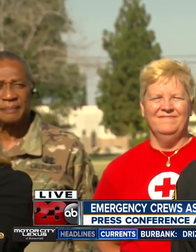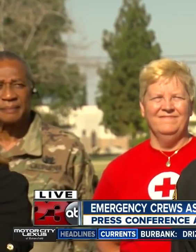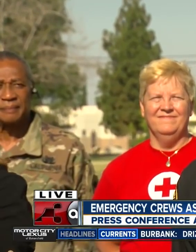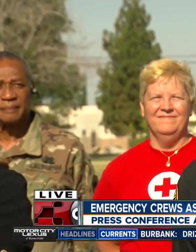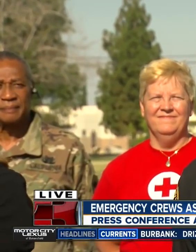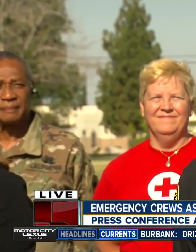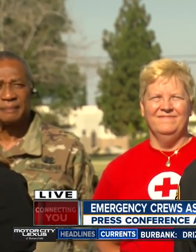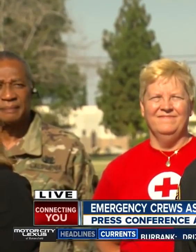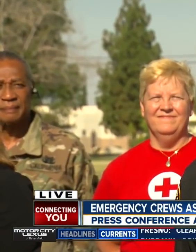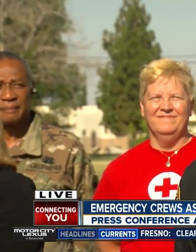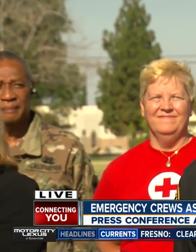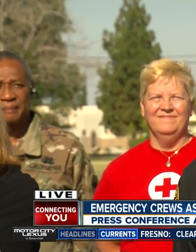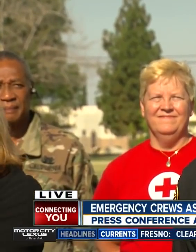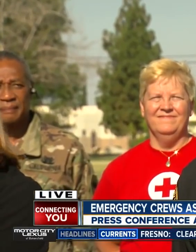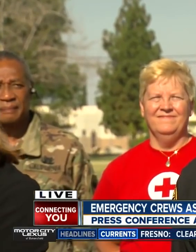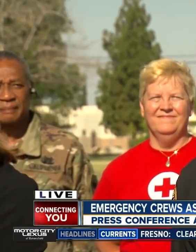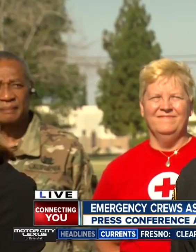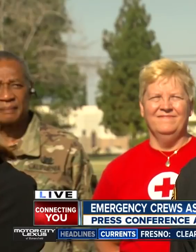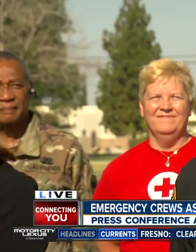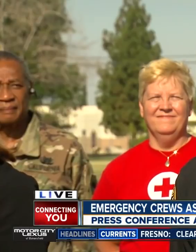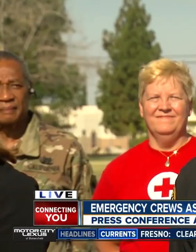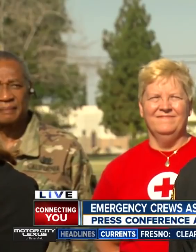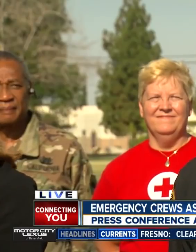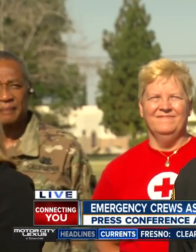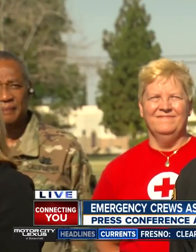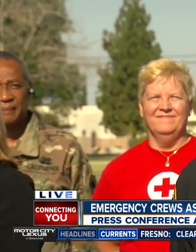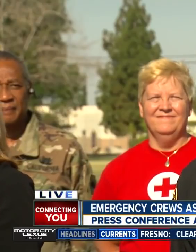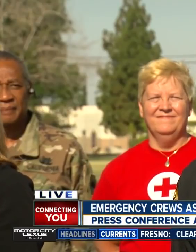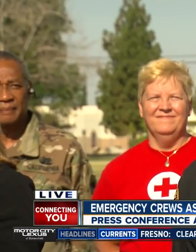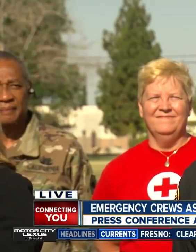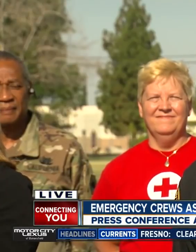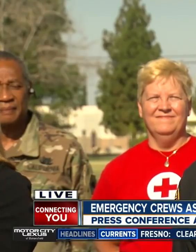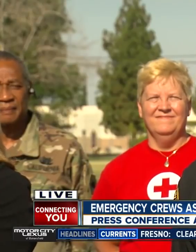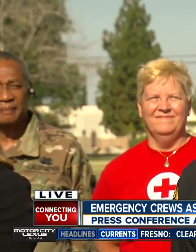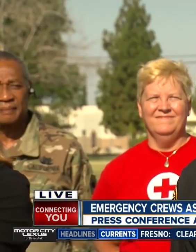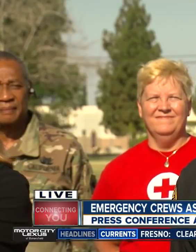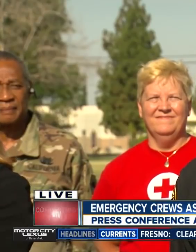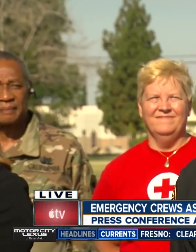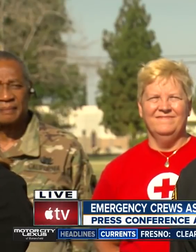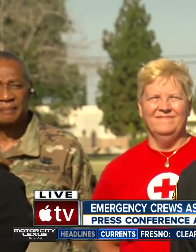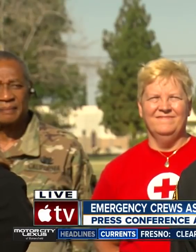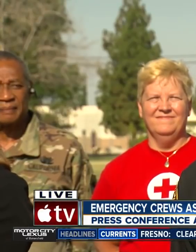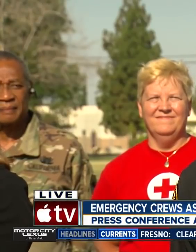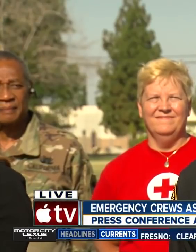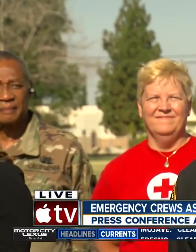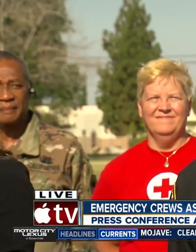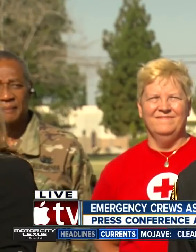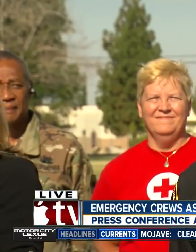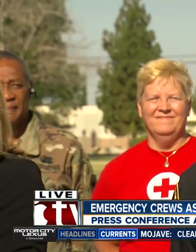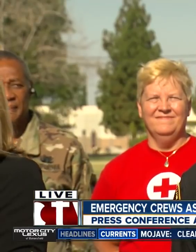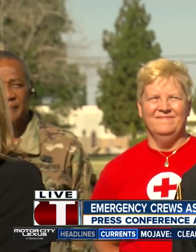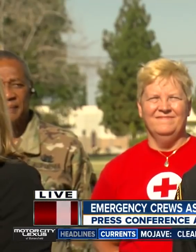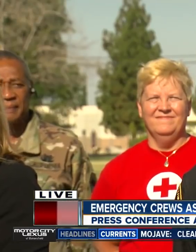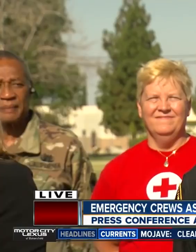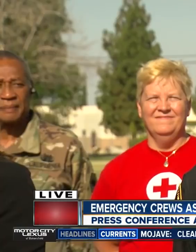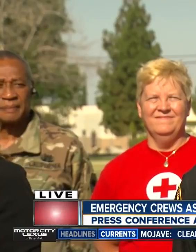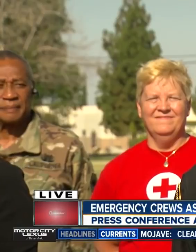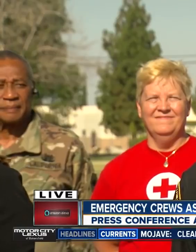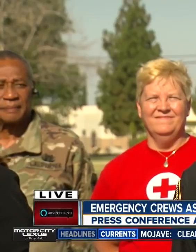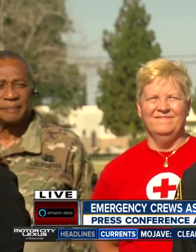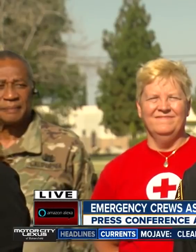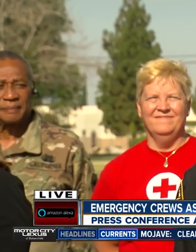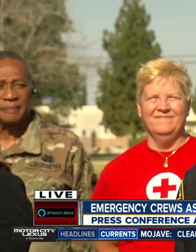you know, overnight. You know, it's interesting, you know, everybody wants information quickly, and as well as I, you know, I want information quickly when we get out